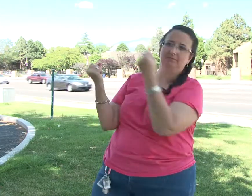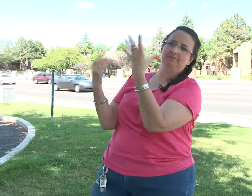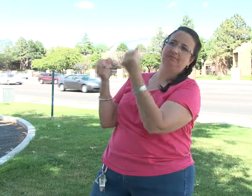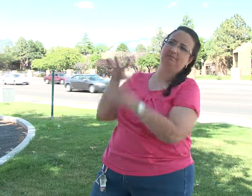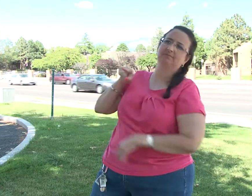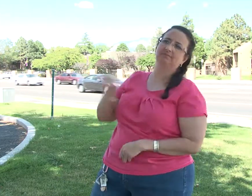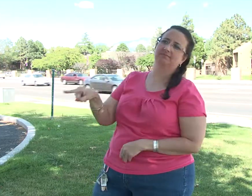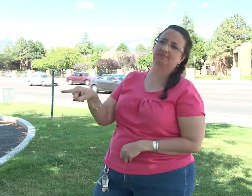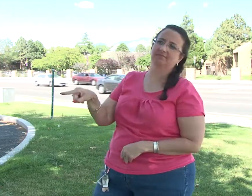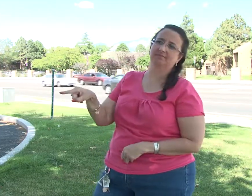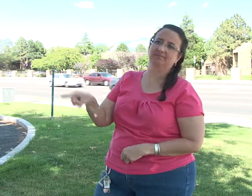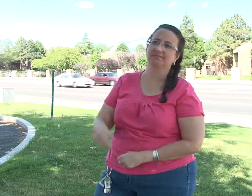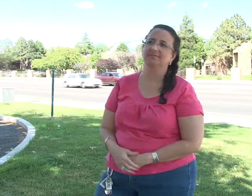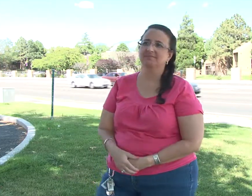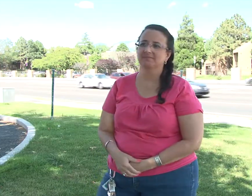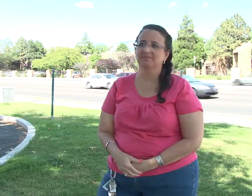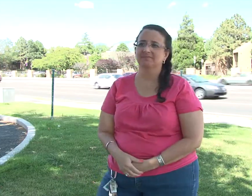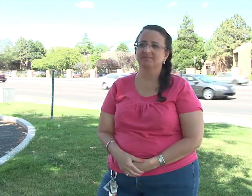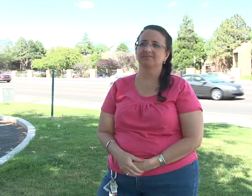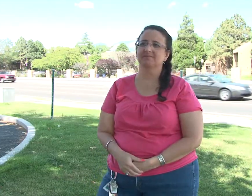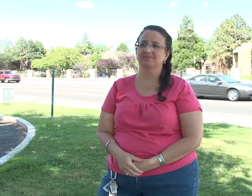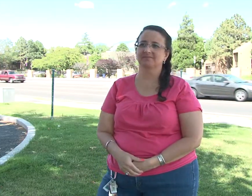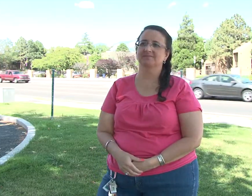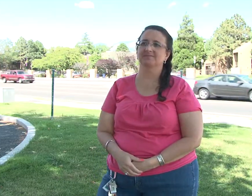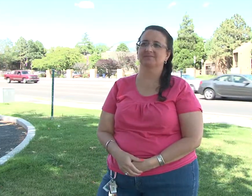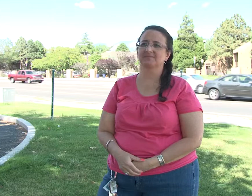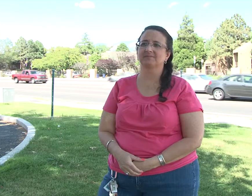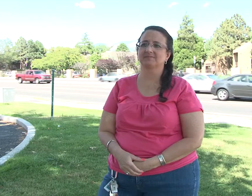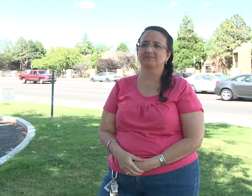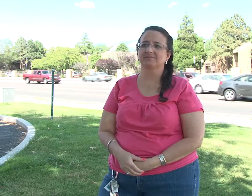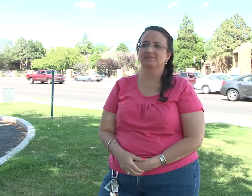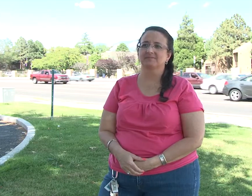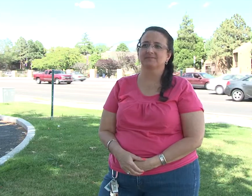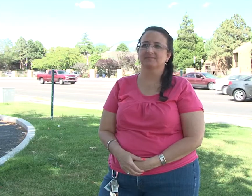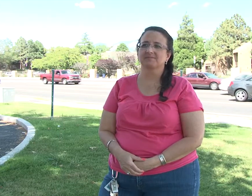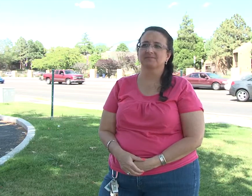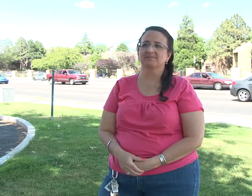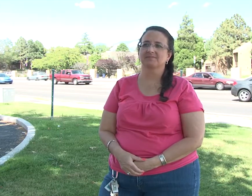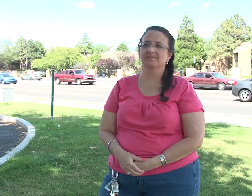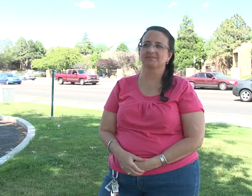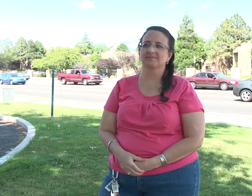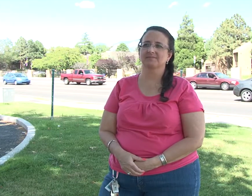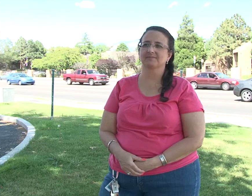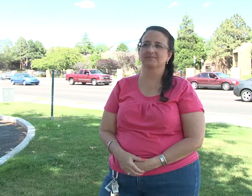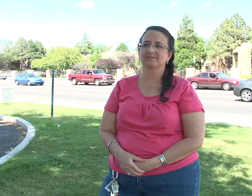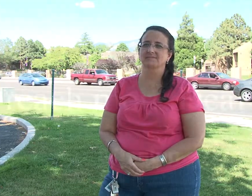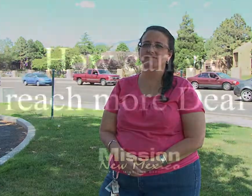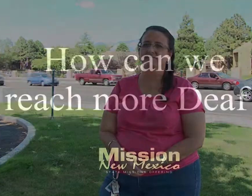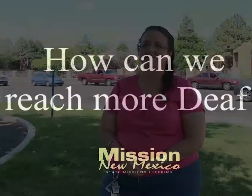language, and they need to know Christ through the American Sign Language.